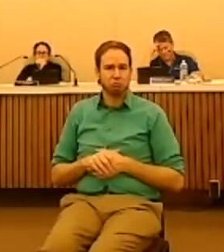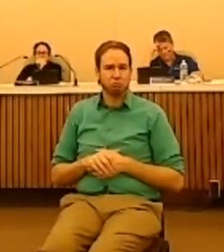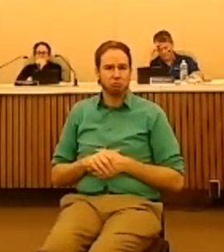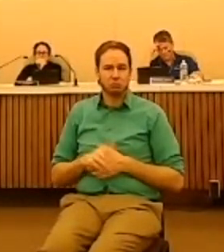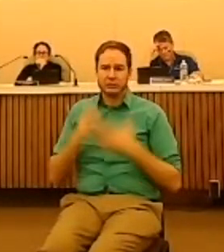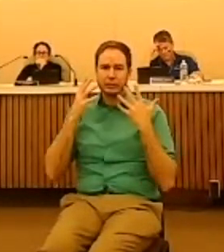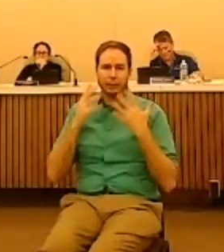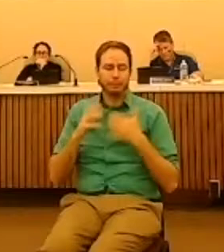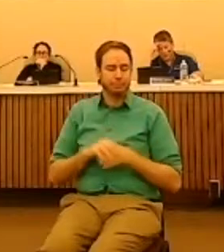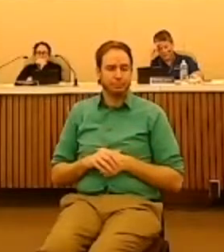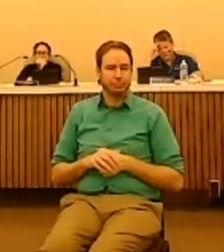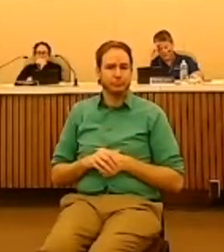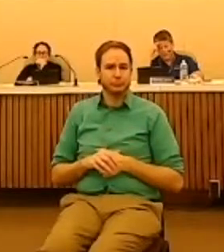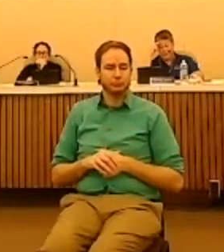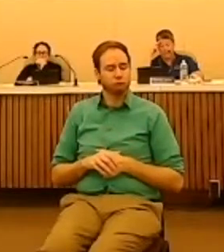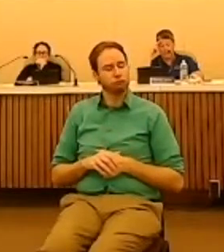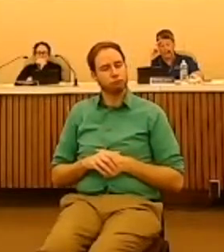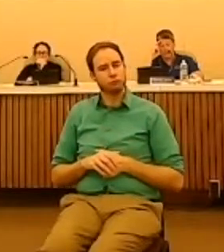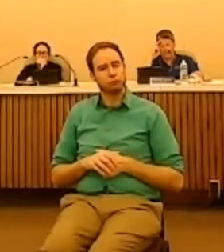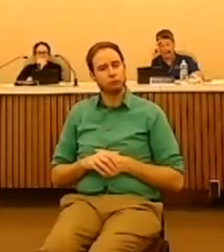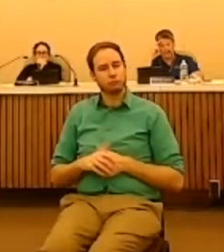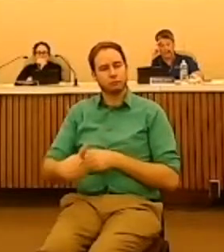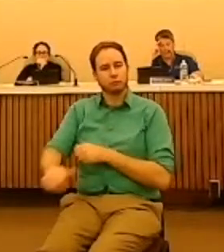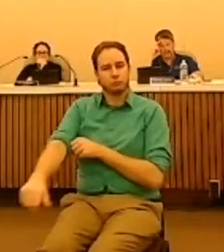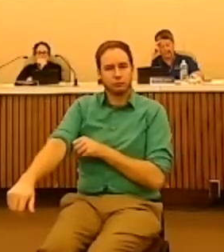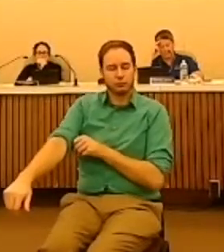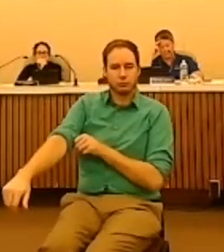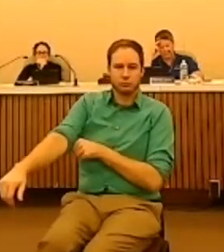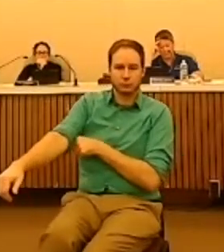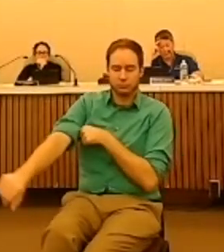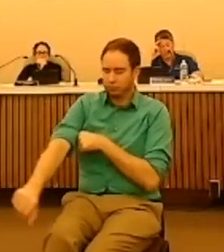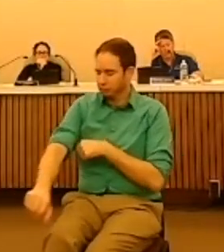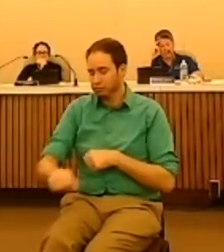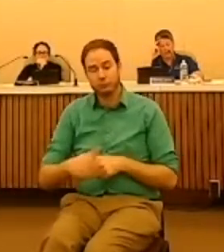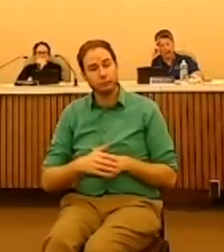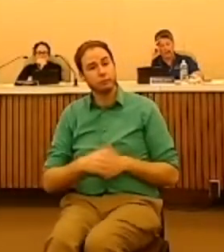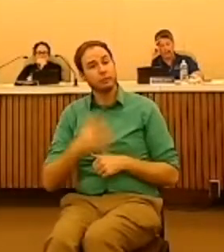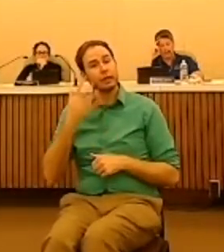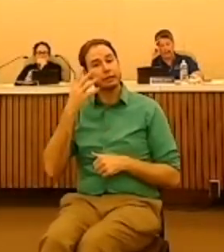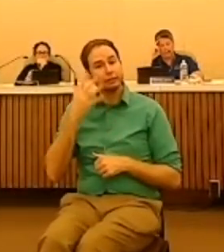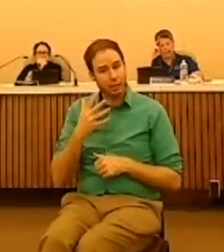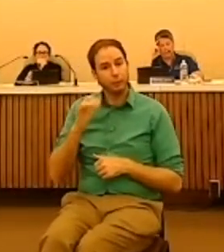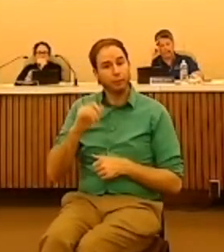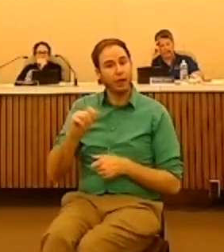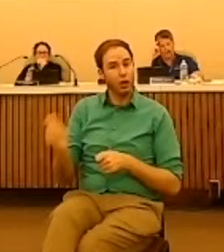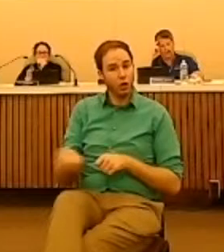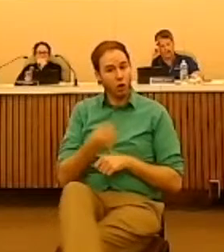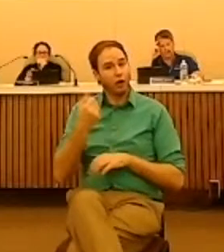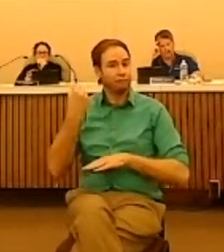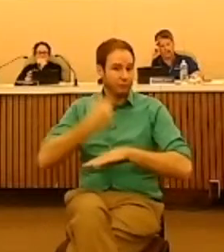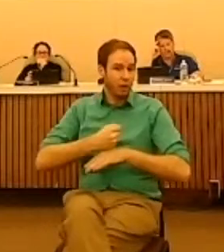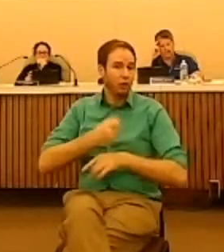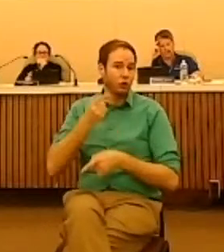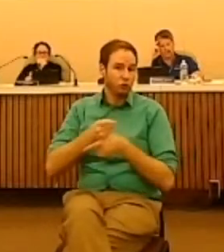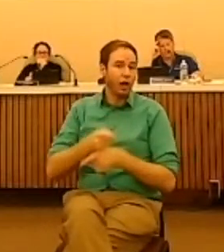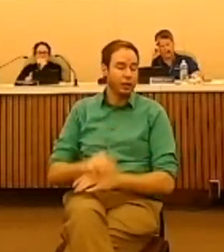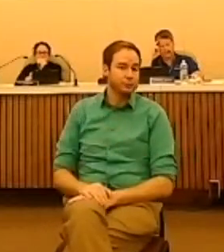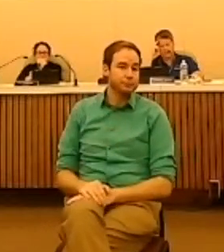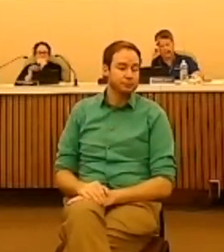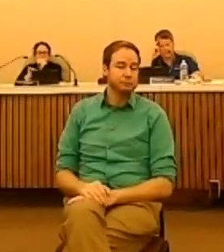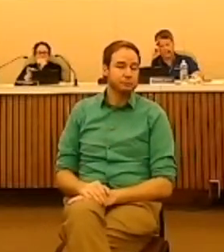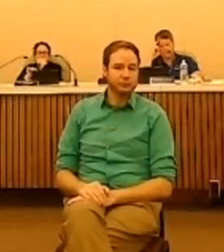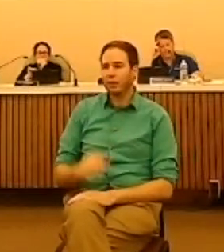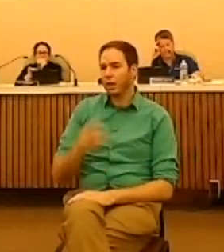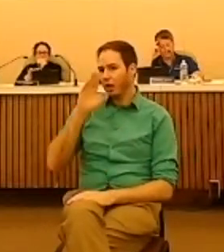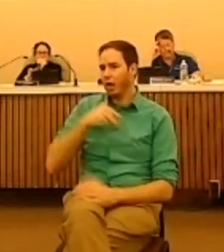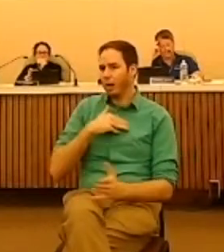shame. Yeah, gotta be honest with you. It's a shame that golf course fell through. I know. I was